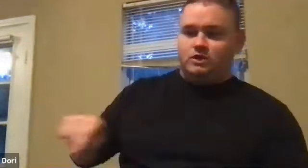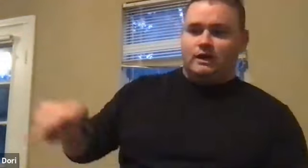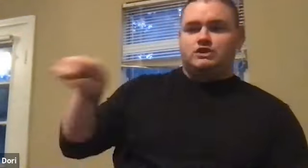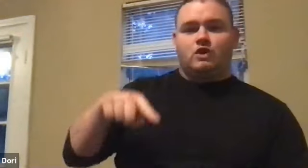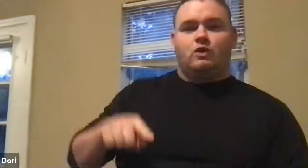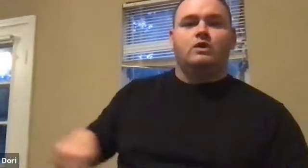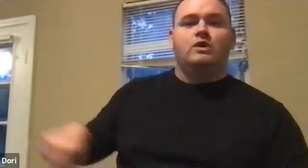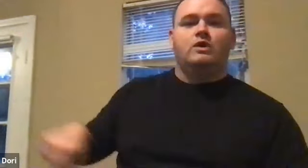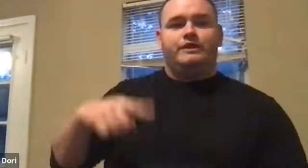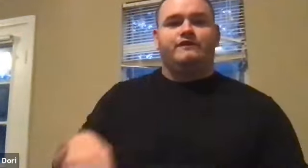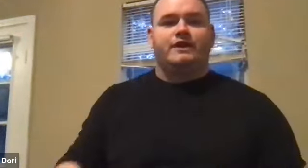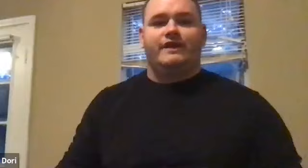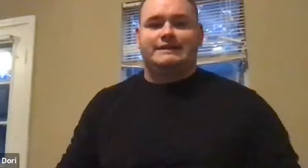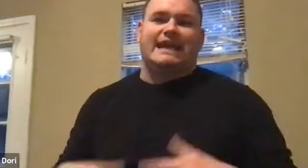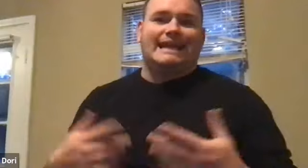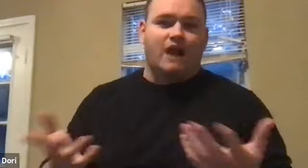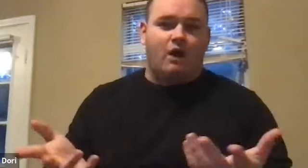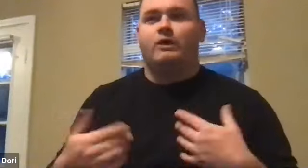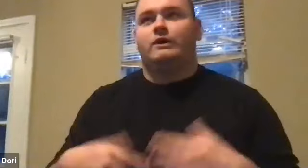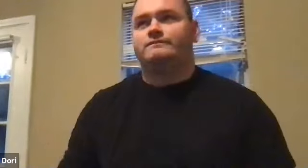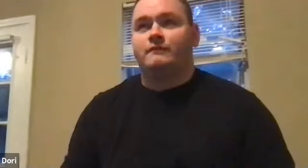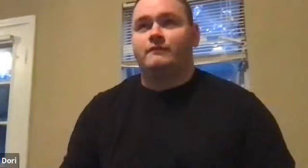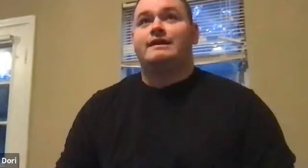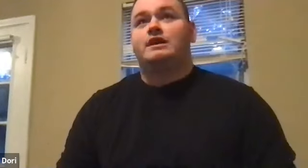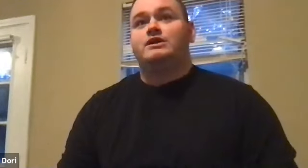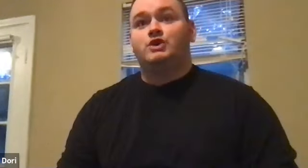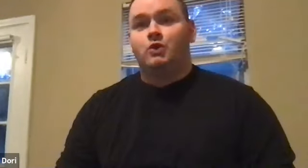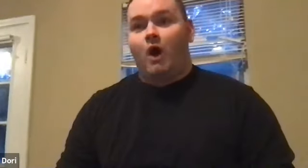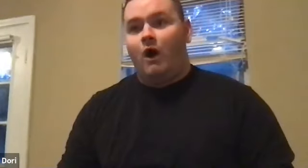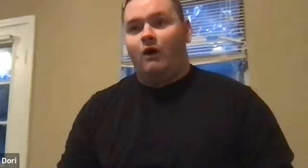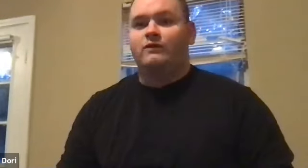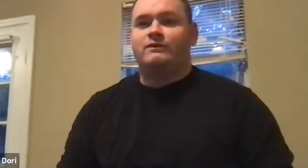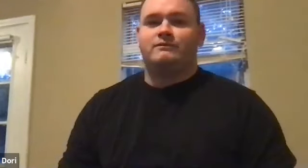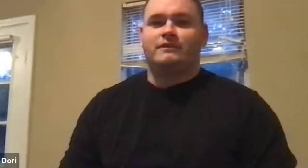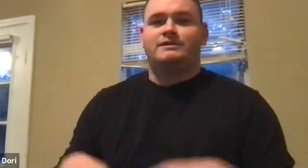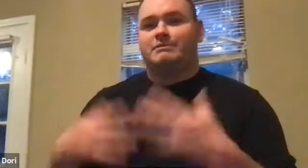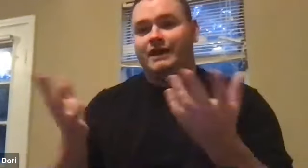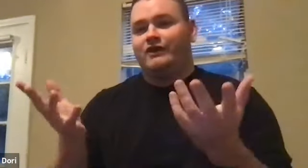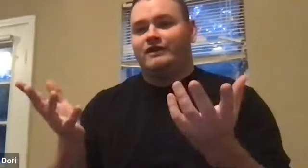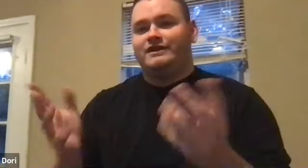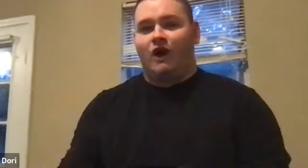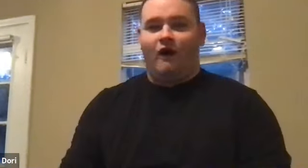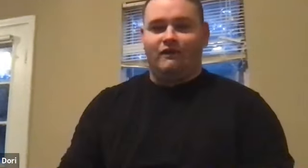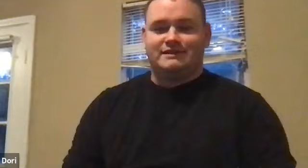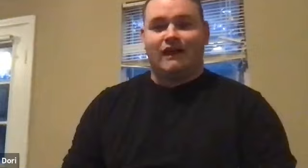like a circle with your finger. That's saying y'all. Well, you all. Because apparently y'all is